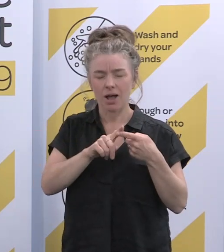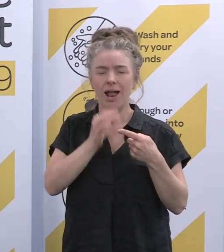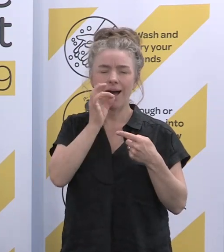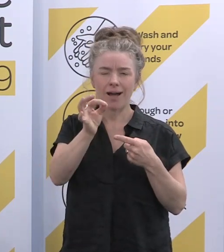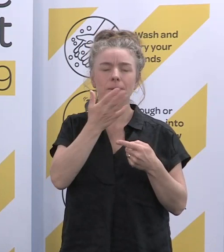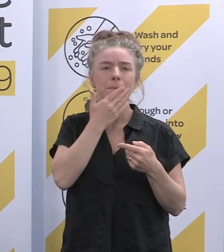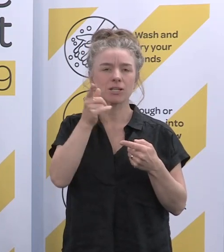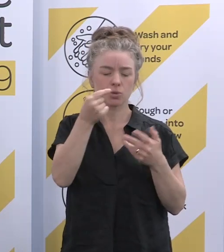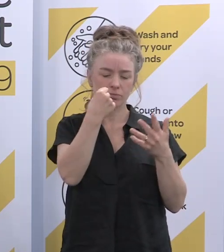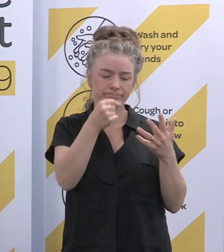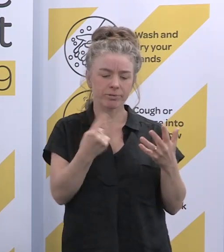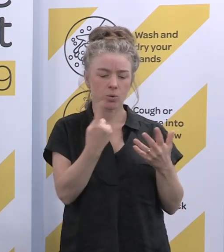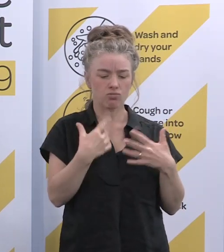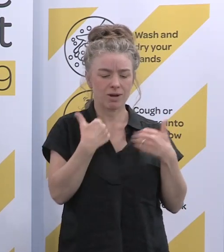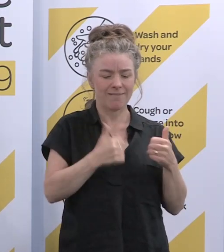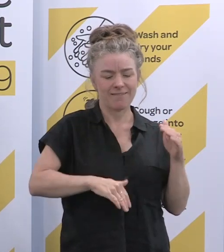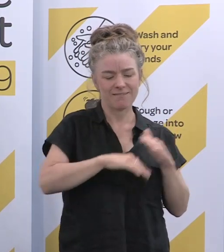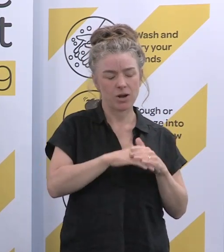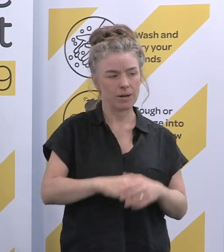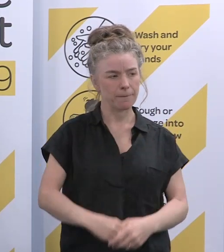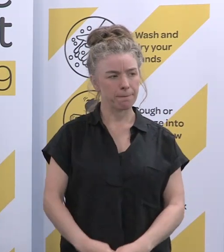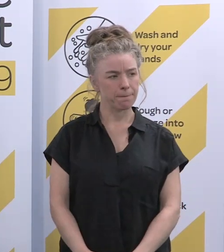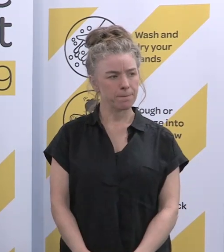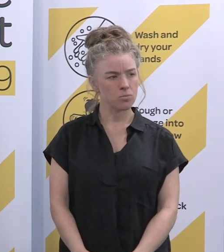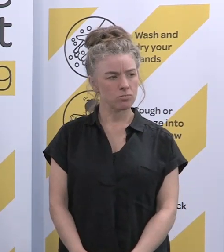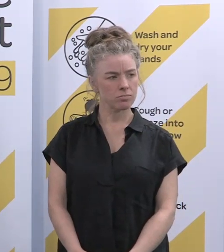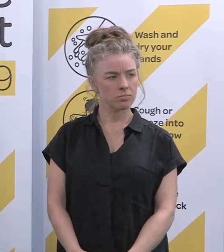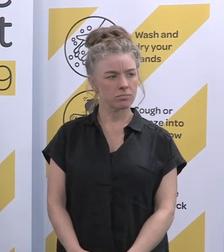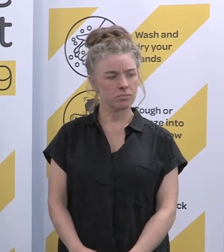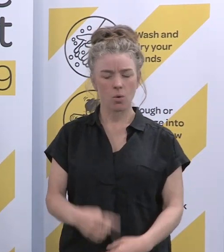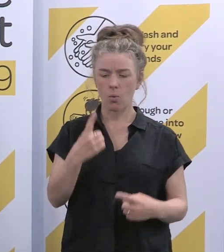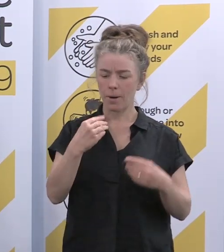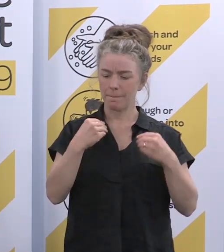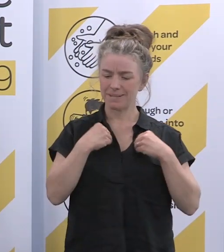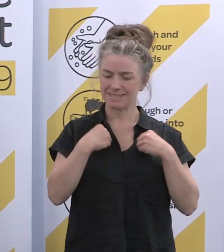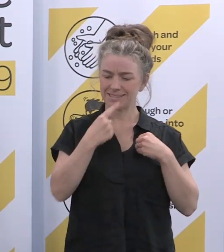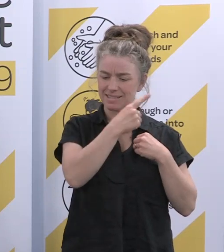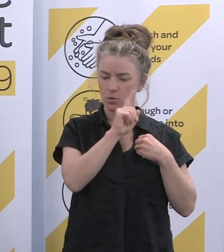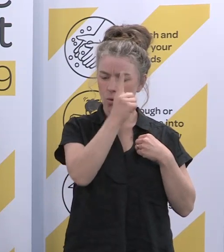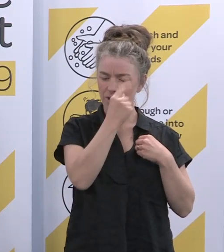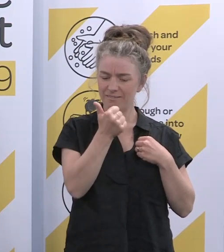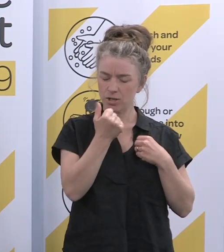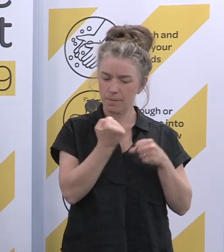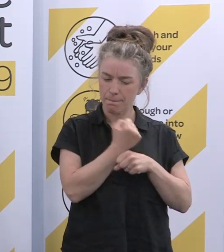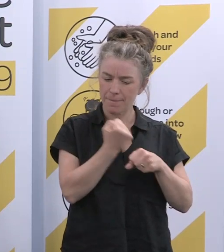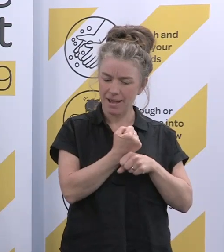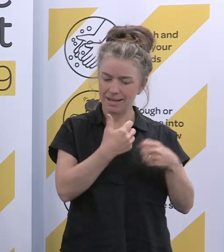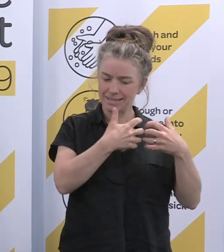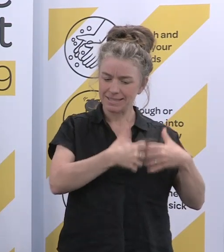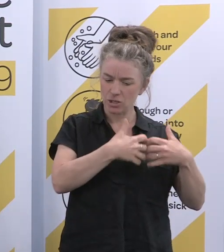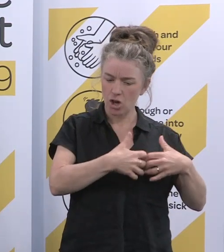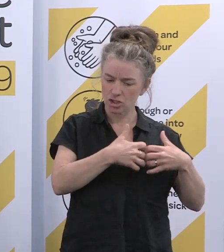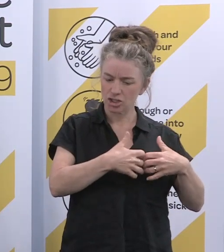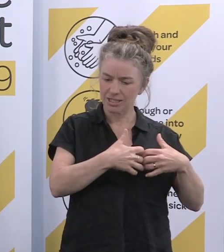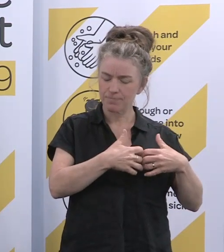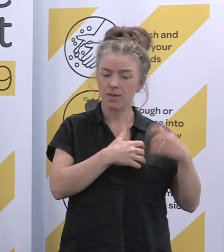fully recovered, so I can provide that information. Auckland-based biotechnology company Ubiquitum has developed a technology that's approved by the CDC